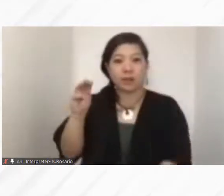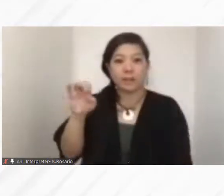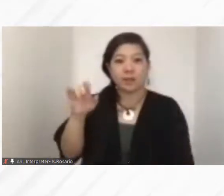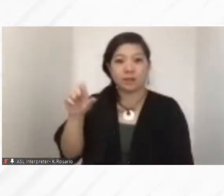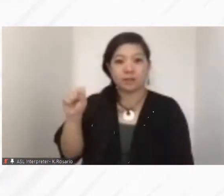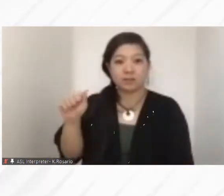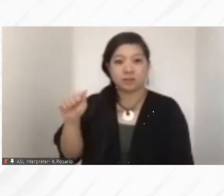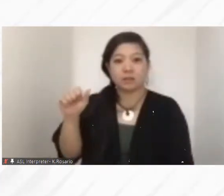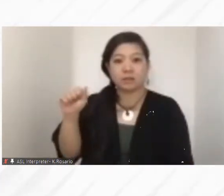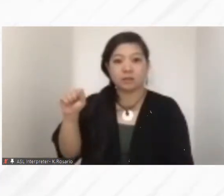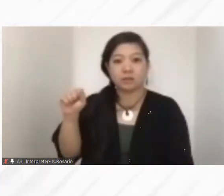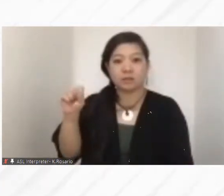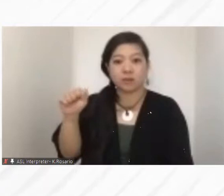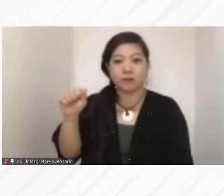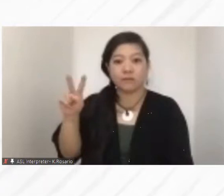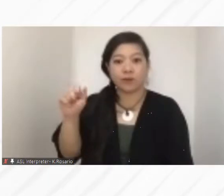Mayor.